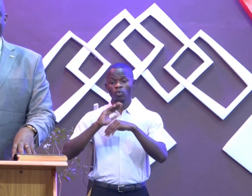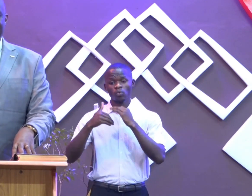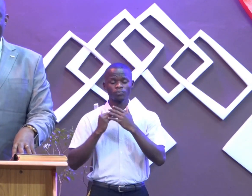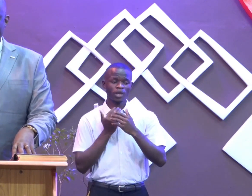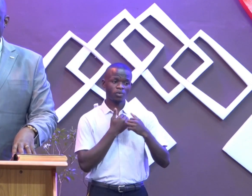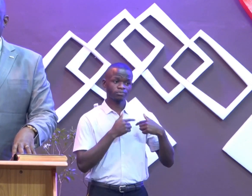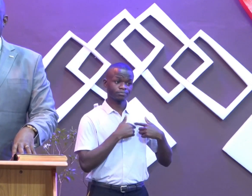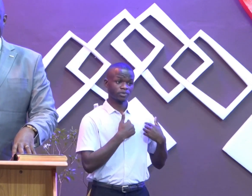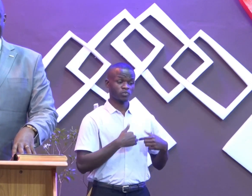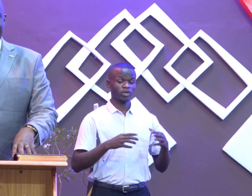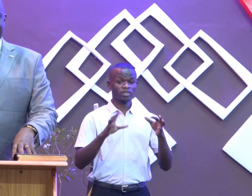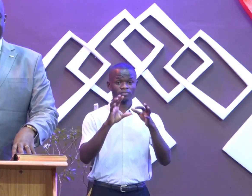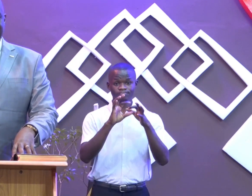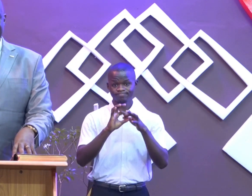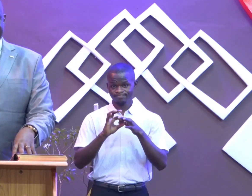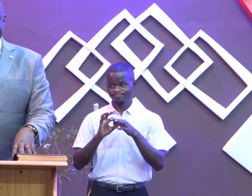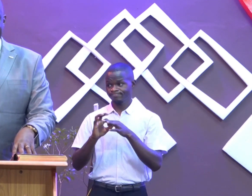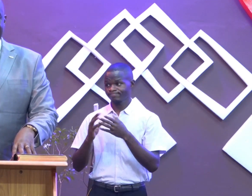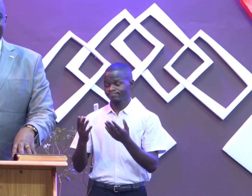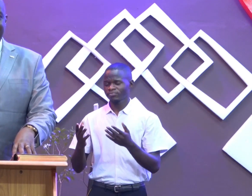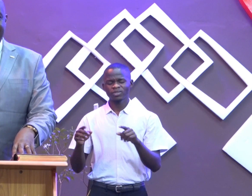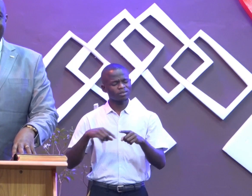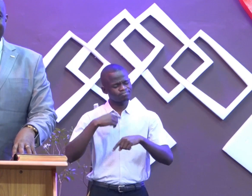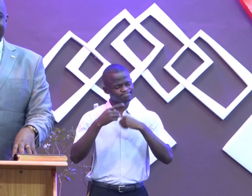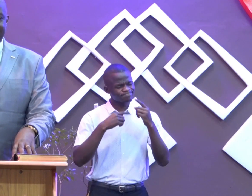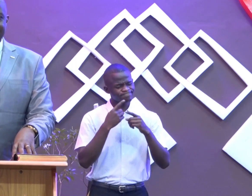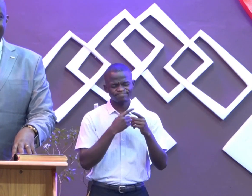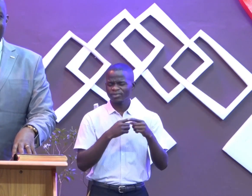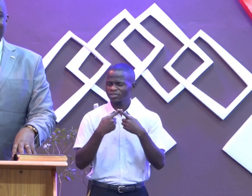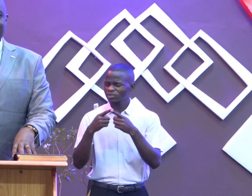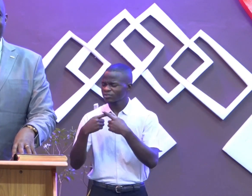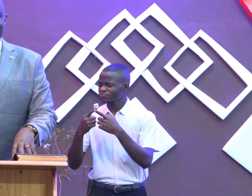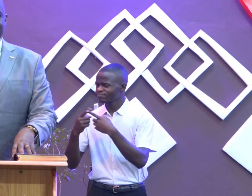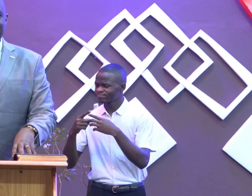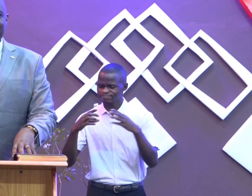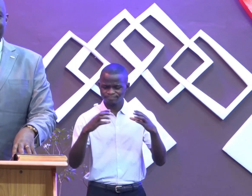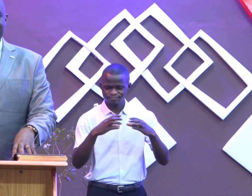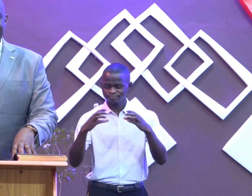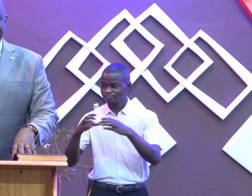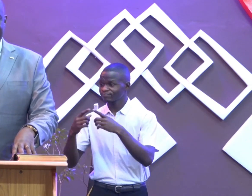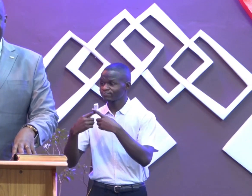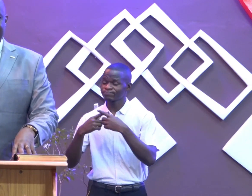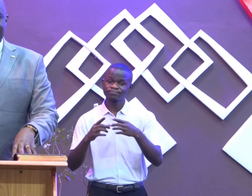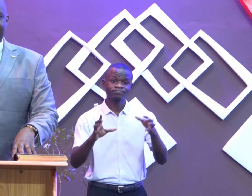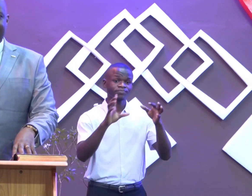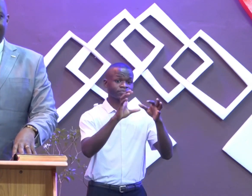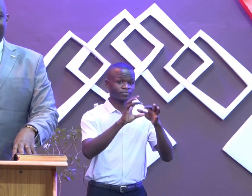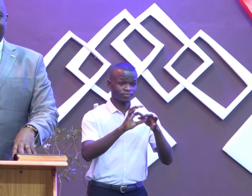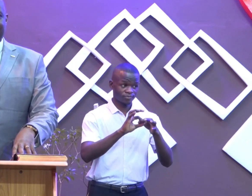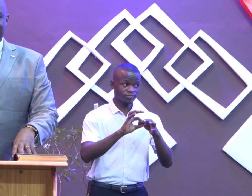May He continue to bind our hearts together. Ayongera okutugatta mu departments ez'enjawulo. May He continue to join us at the